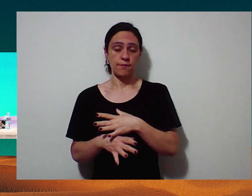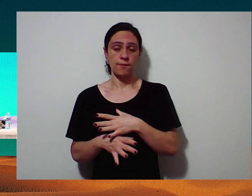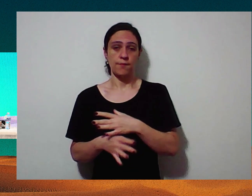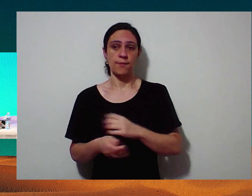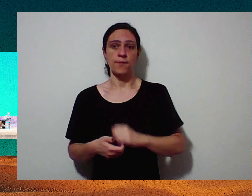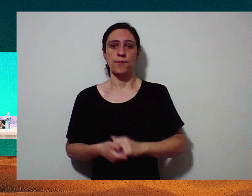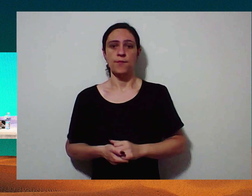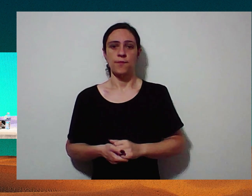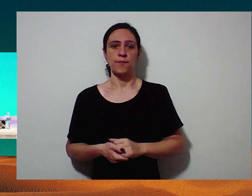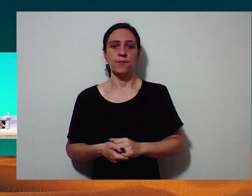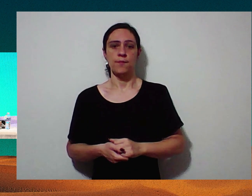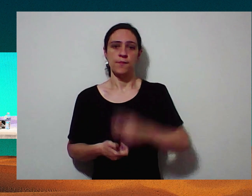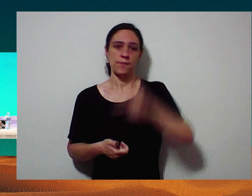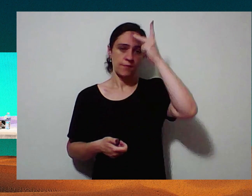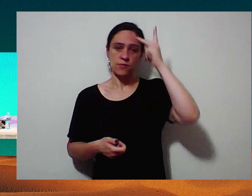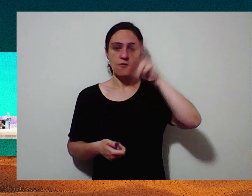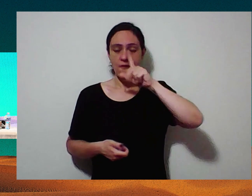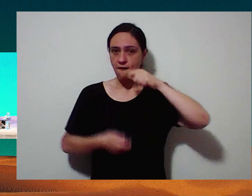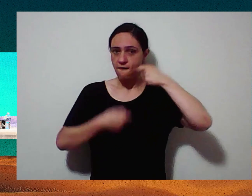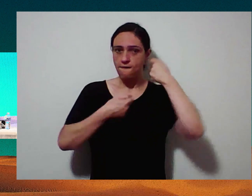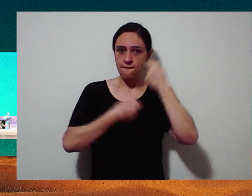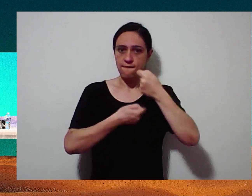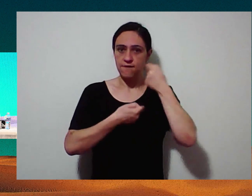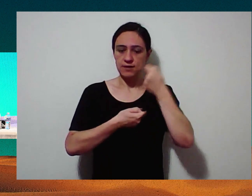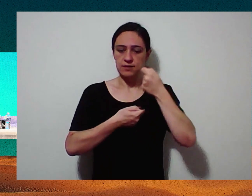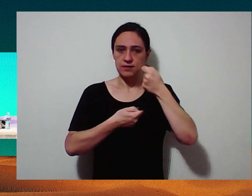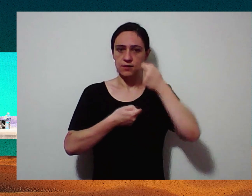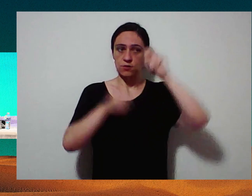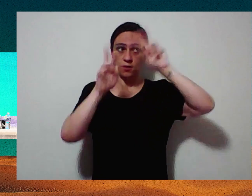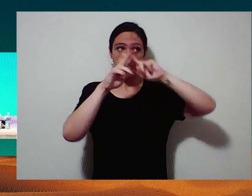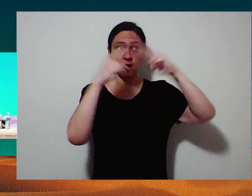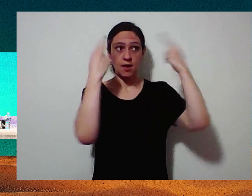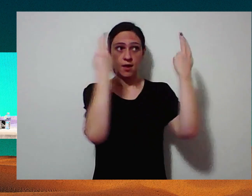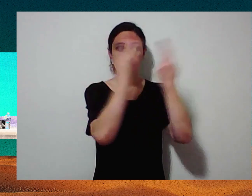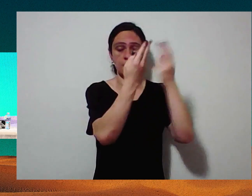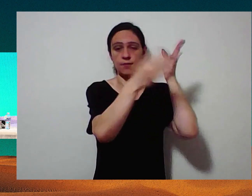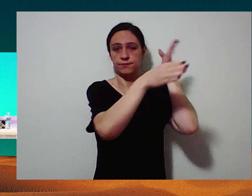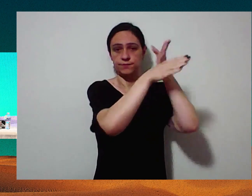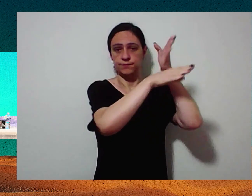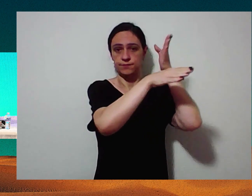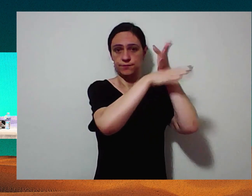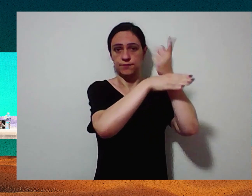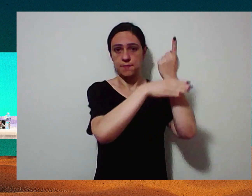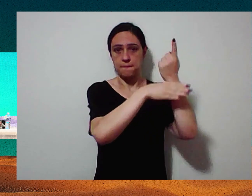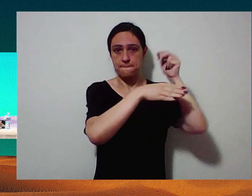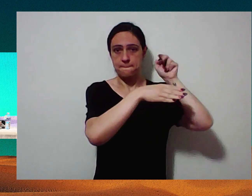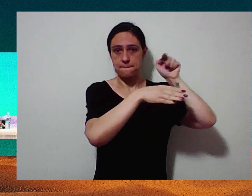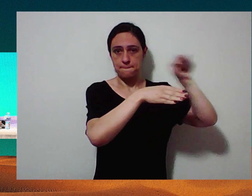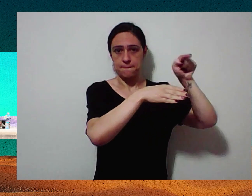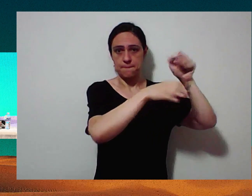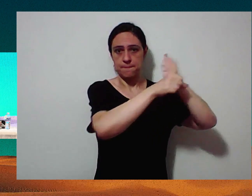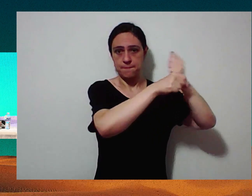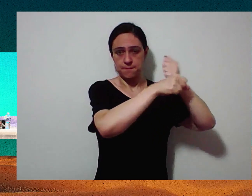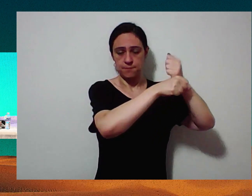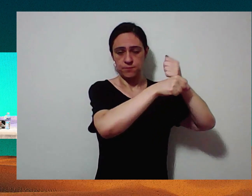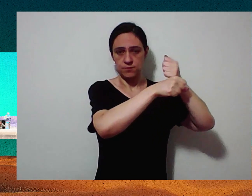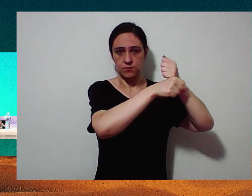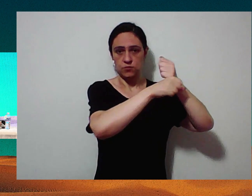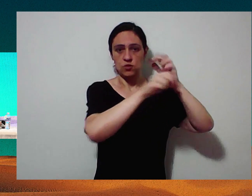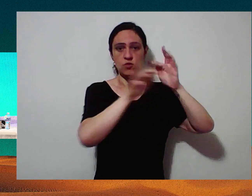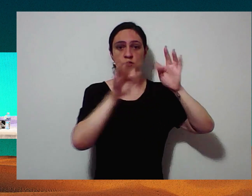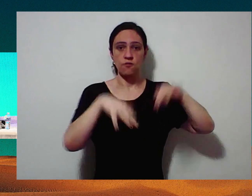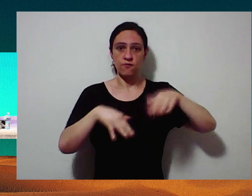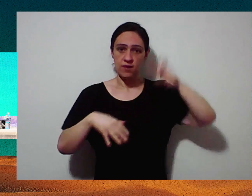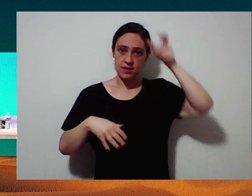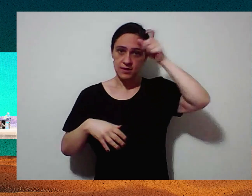vencedores reinarão com Cristo durante o milênio. the overcomers will reign with Christ throughout the millennium. No final, Satanás será solto And at the end, Satan